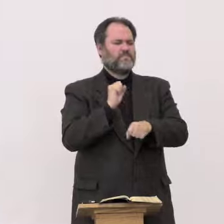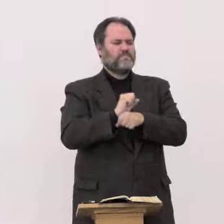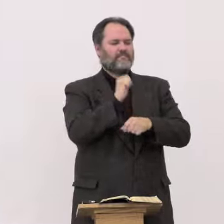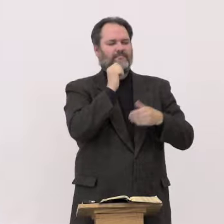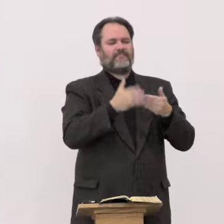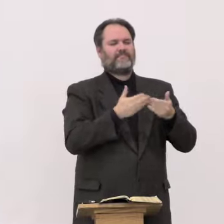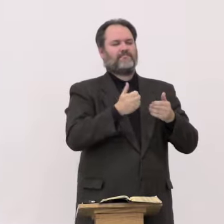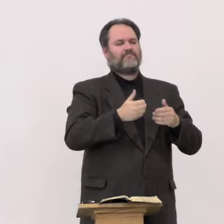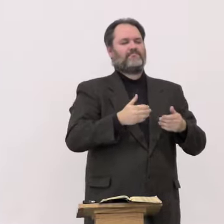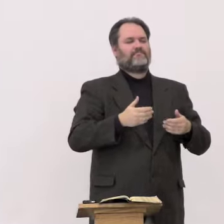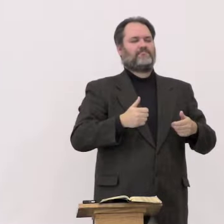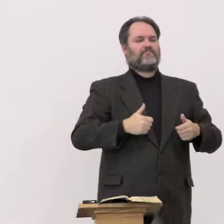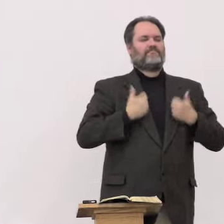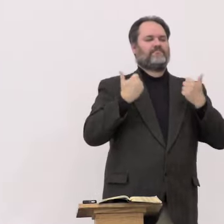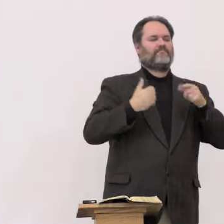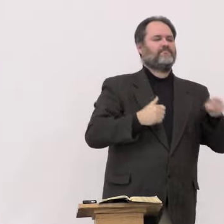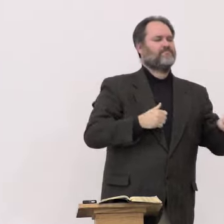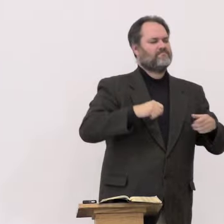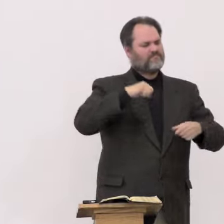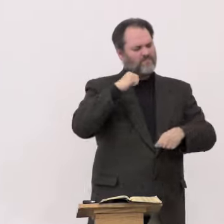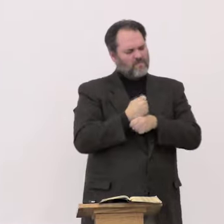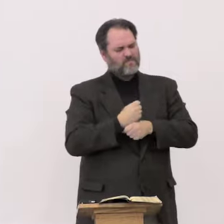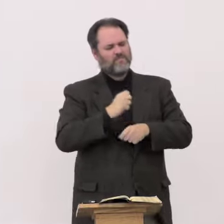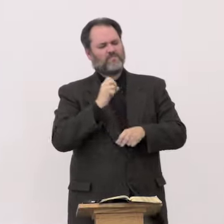And work hard on it. And not have the easy life.